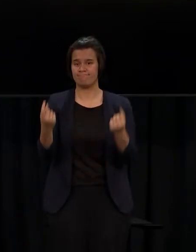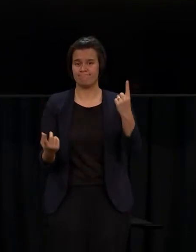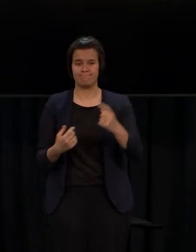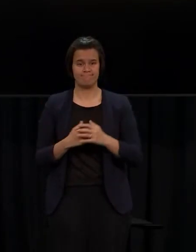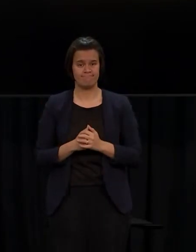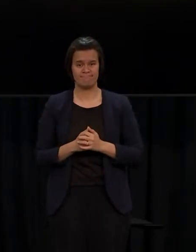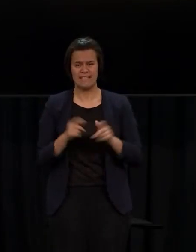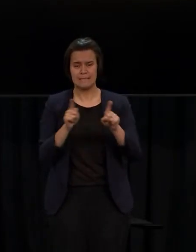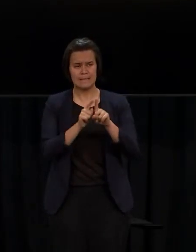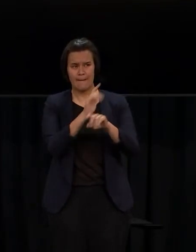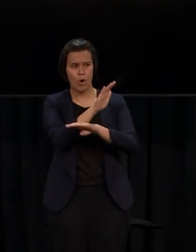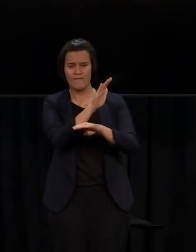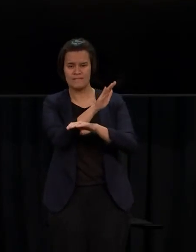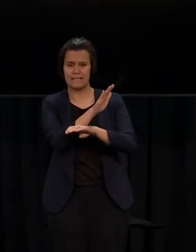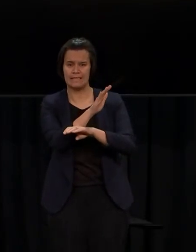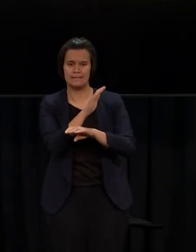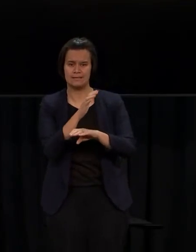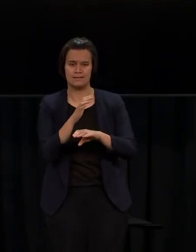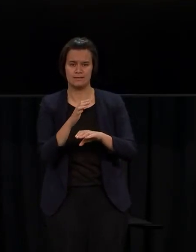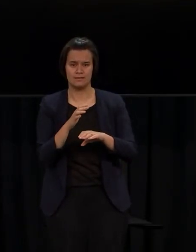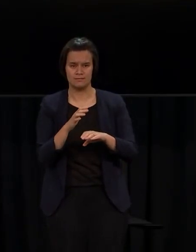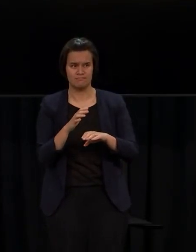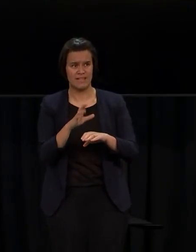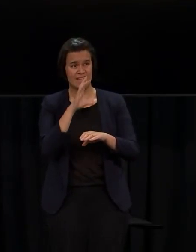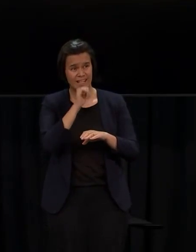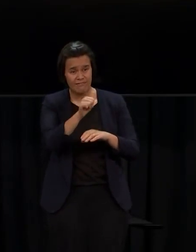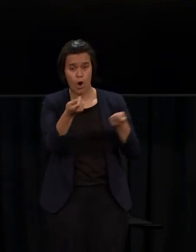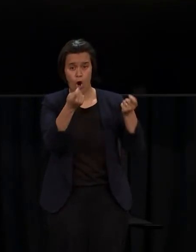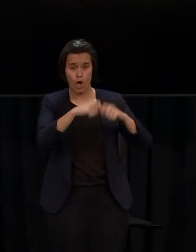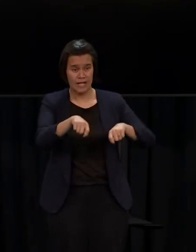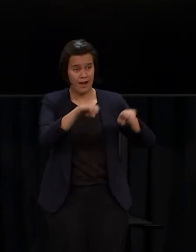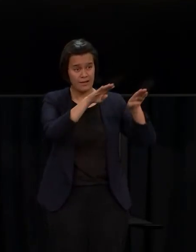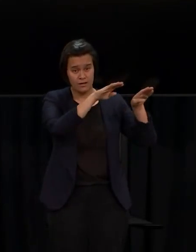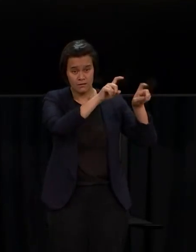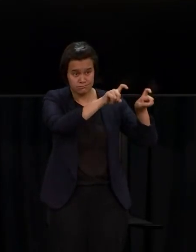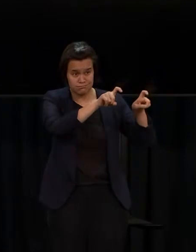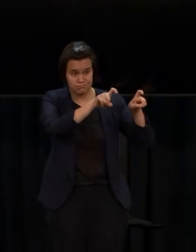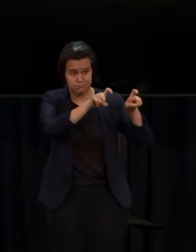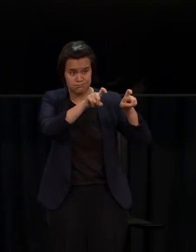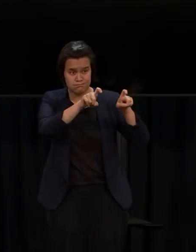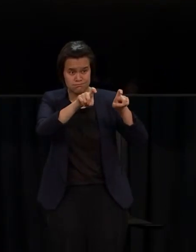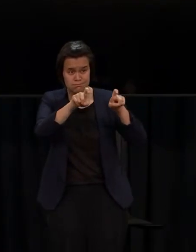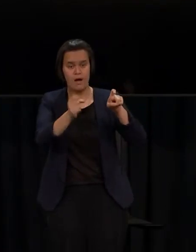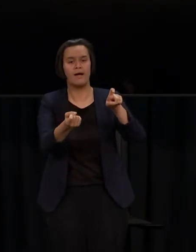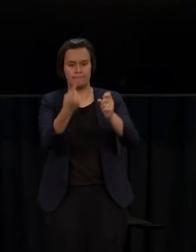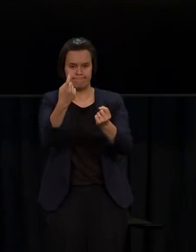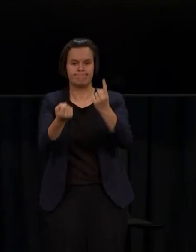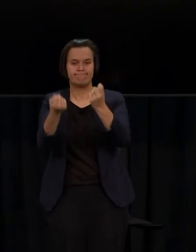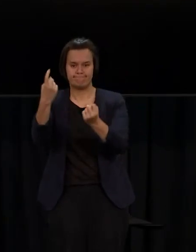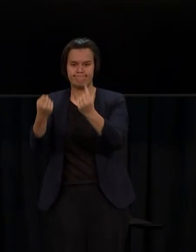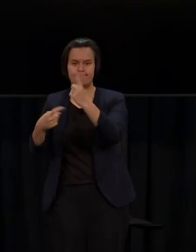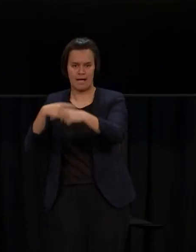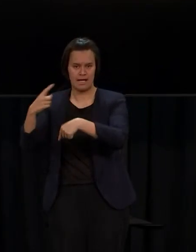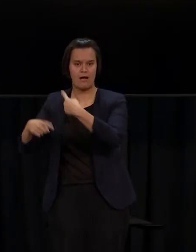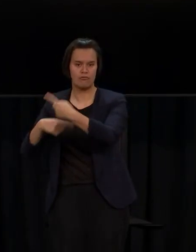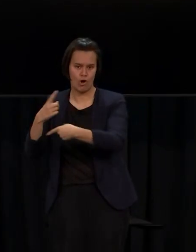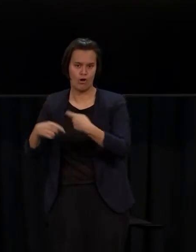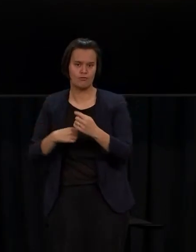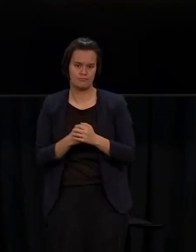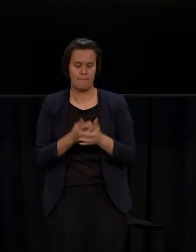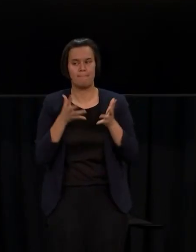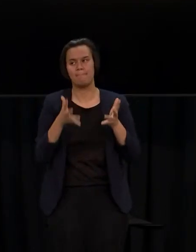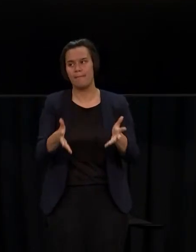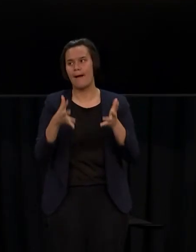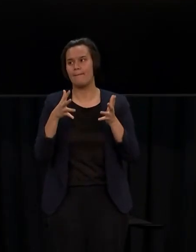had prolonged periods of time with restrictions have seen the same. Delta is hard work. Delta